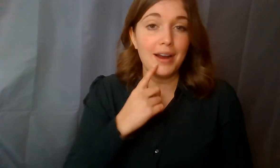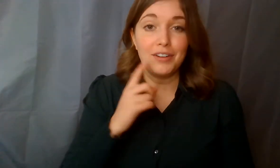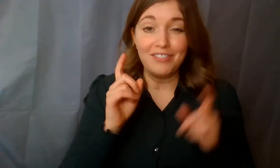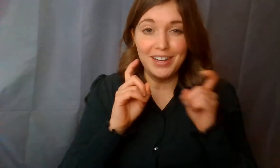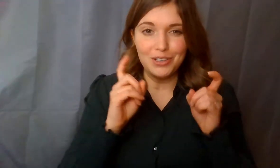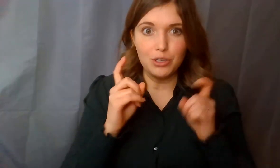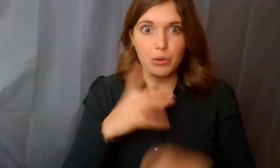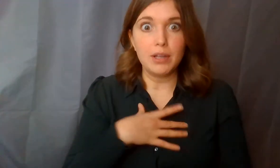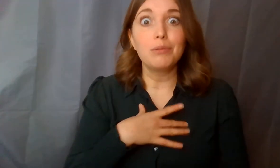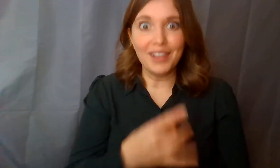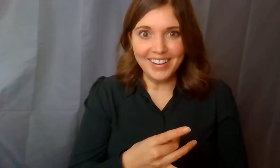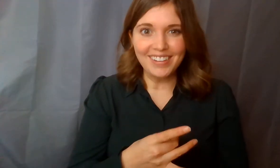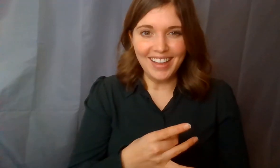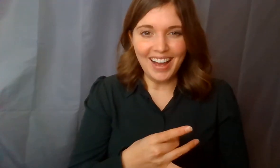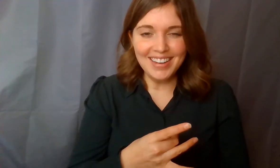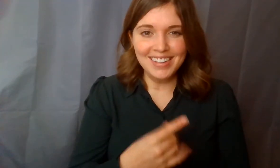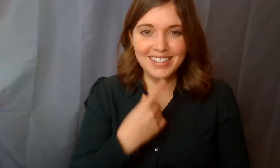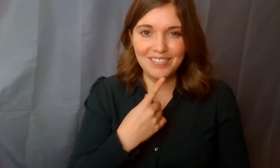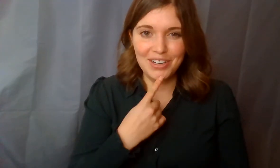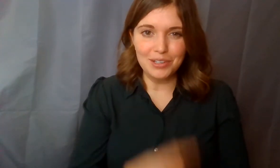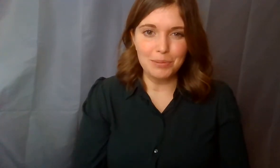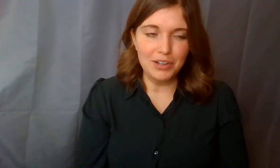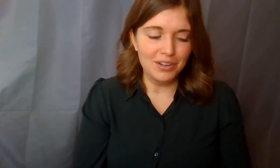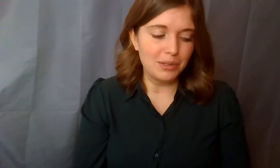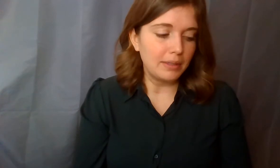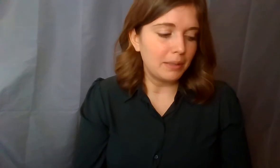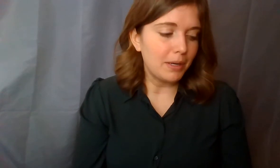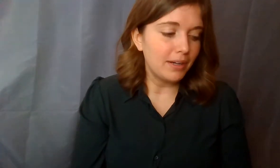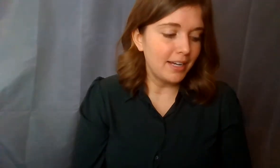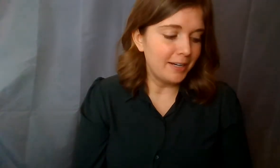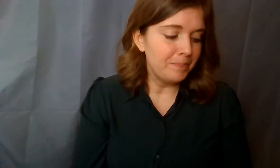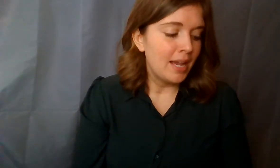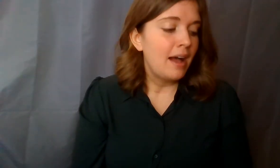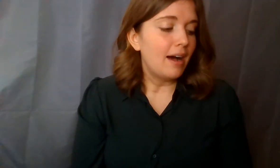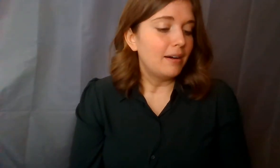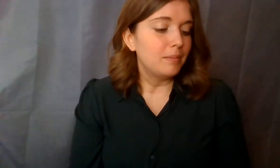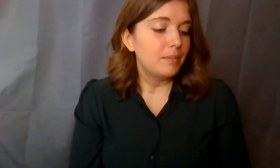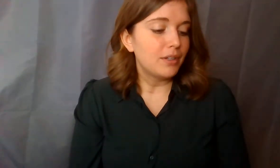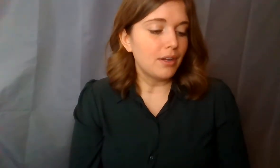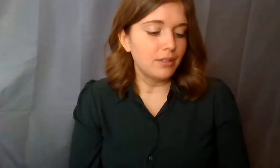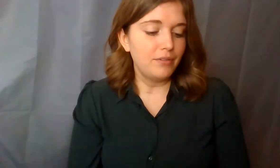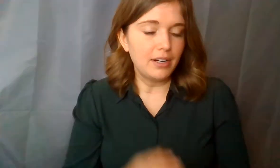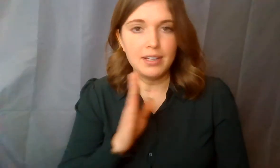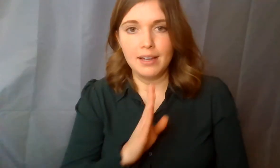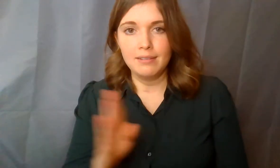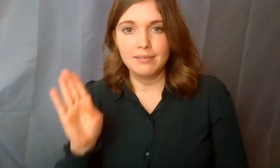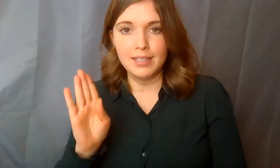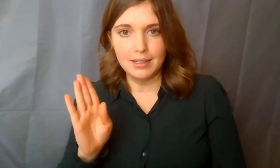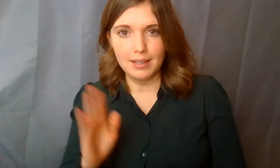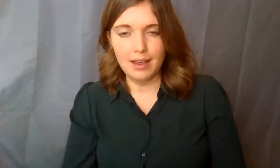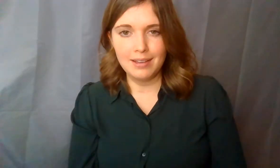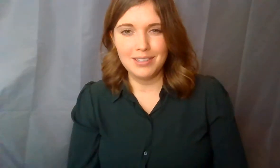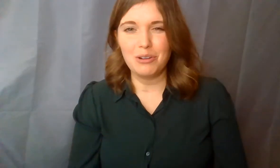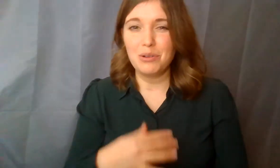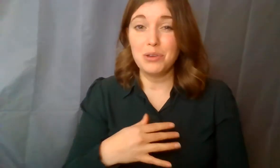on your face you're showing you like it a lot. Facial expression is a really big one here. There's also varying dislike. So you